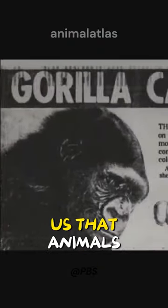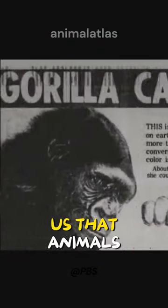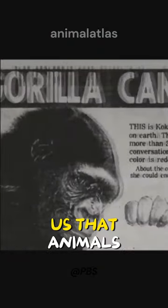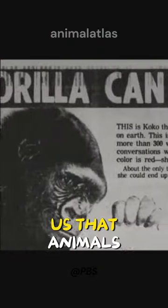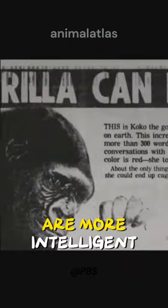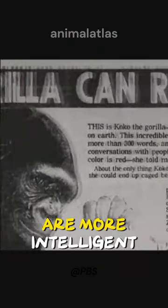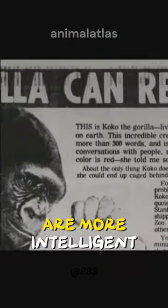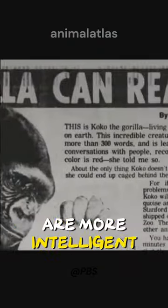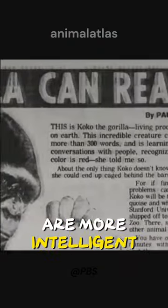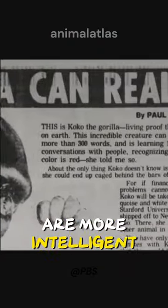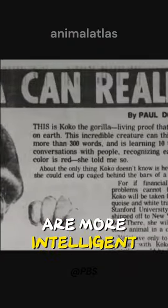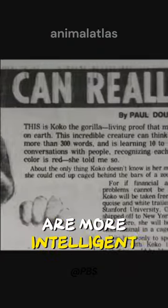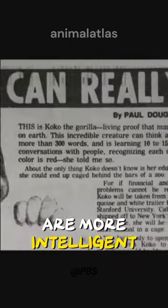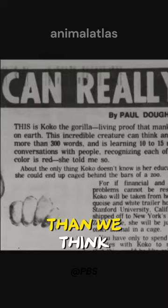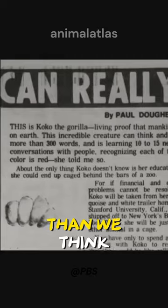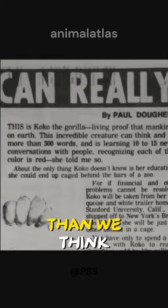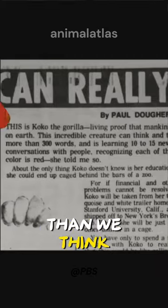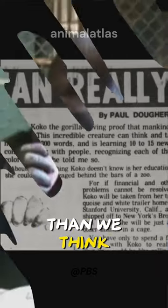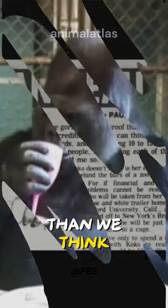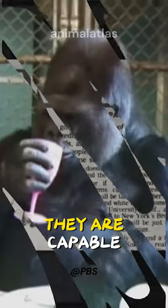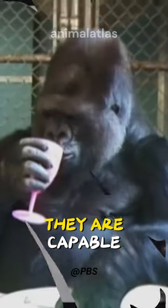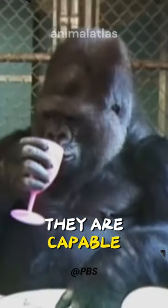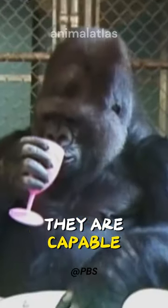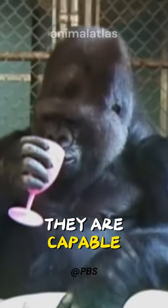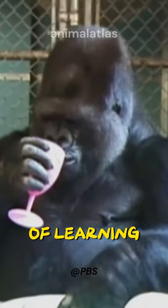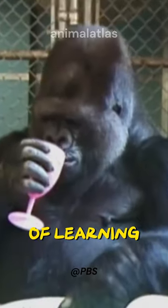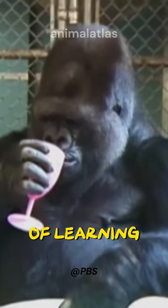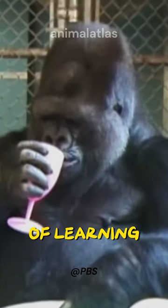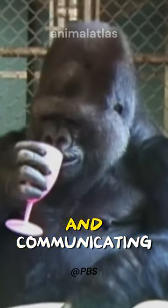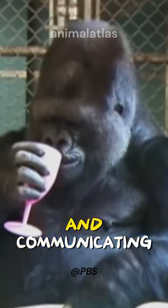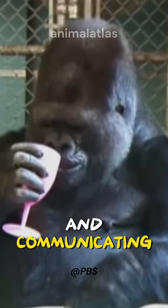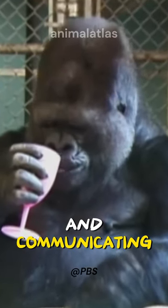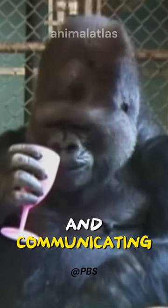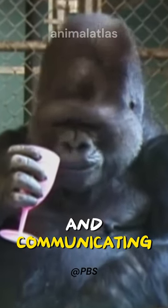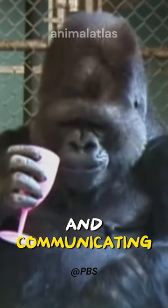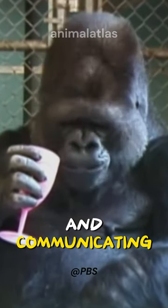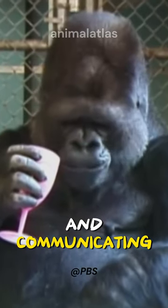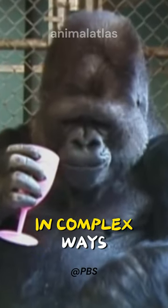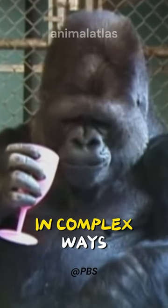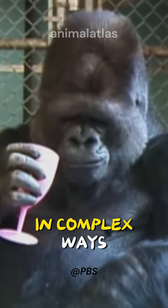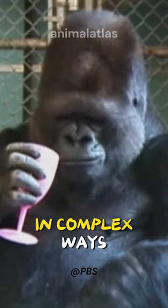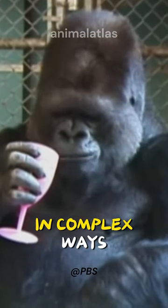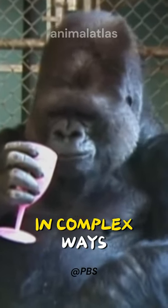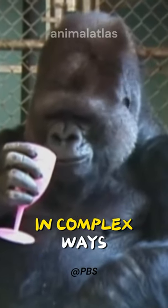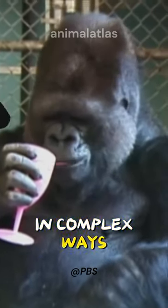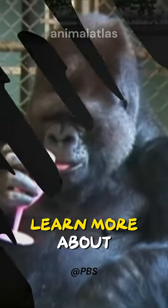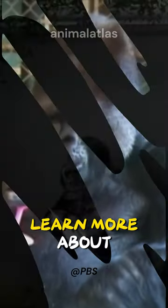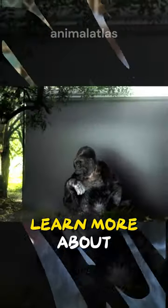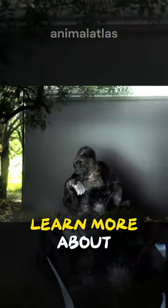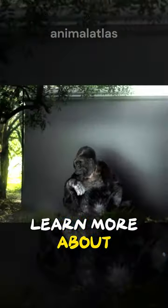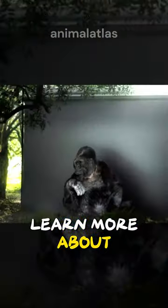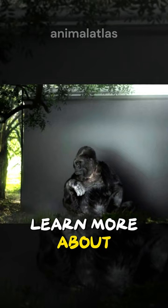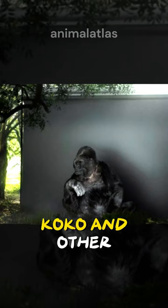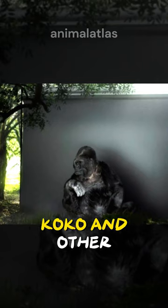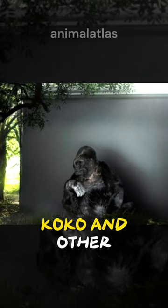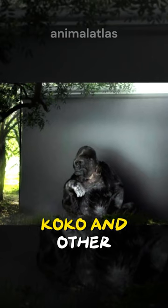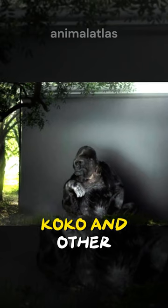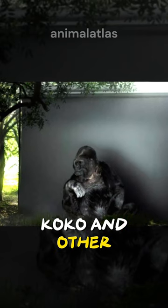animals are more intelligent than we think. They are capable of learning and communicating in complex ways. Learn more about Coco and other